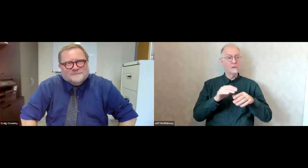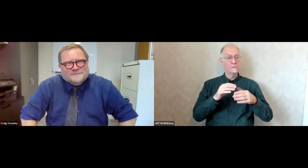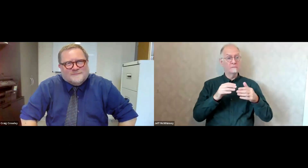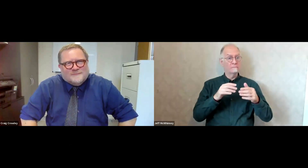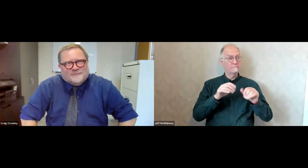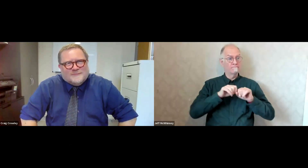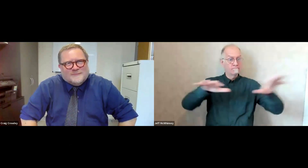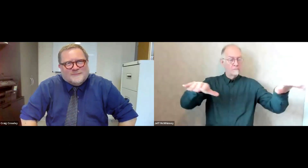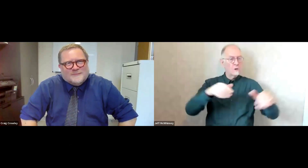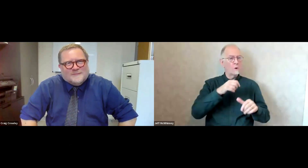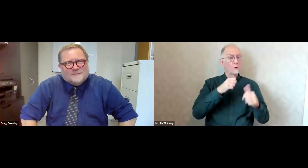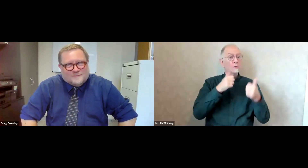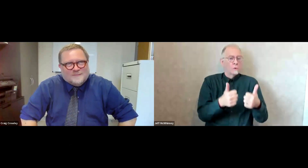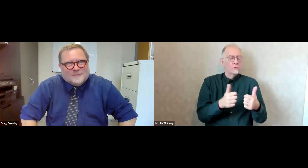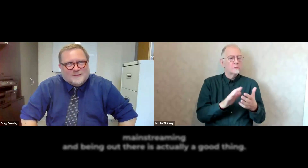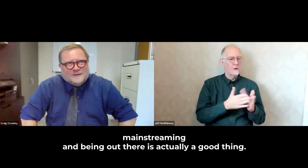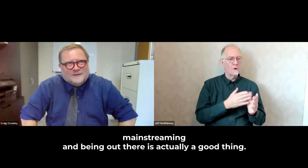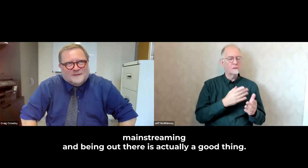mind.